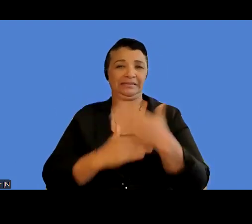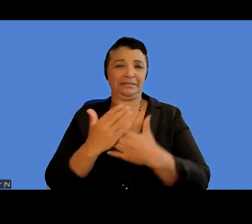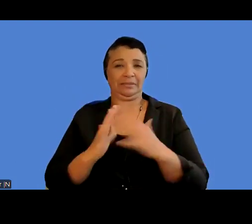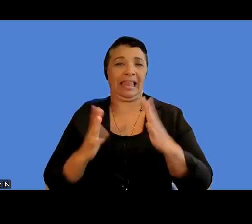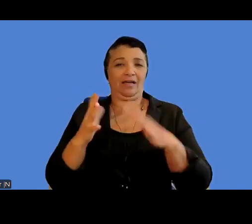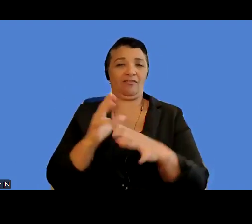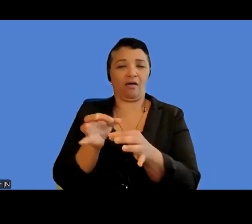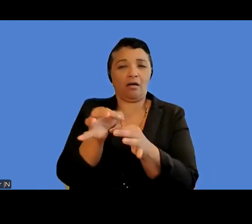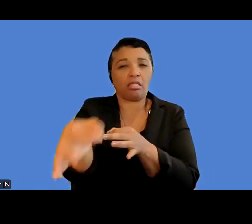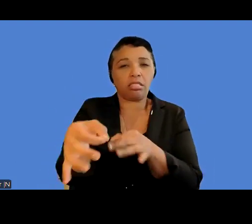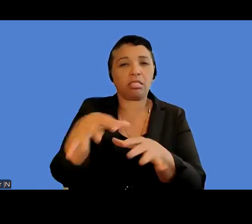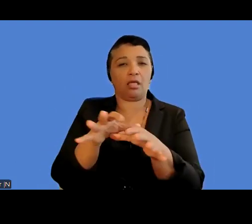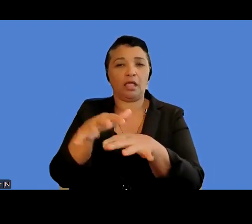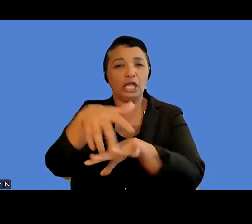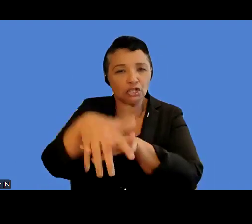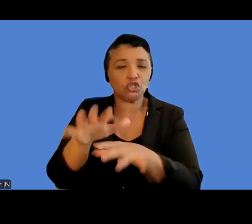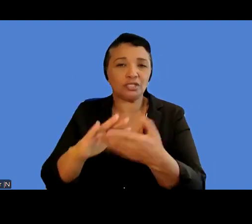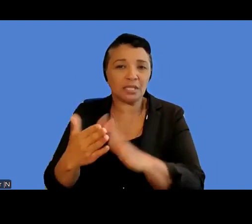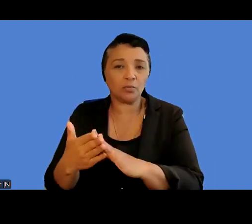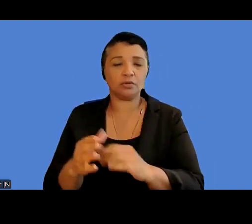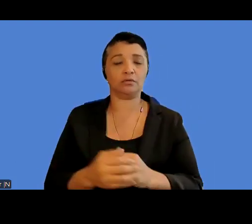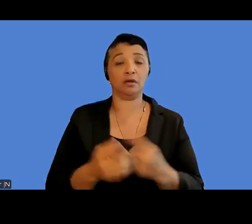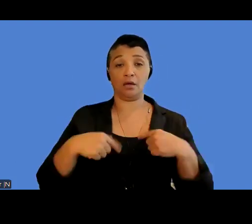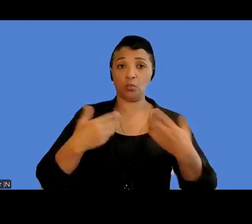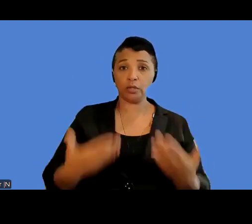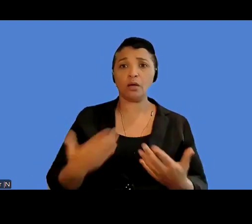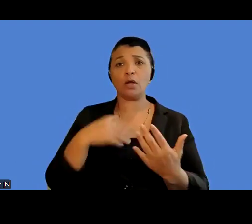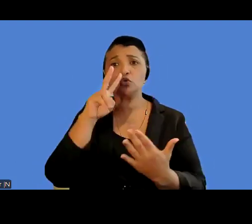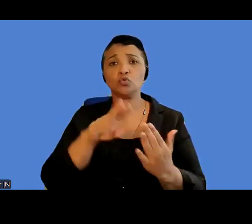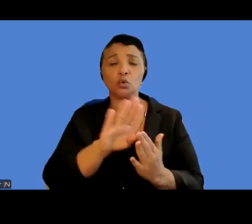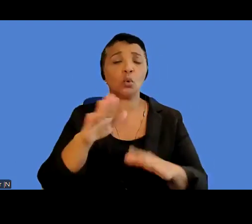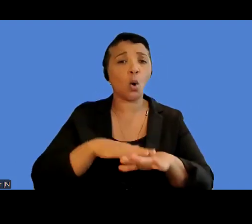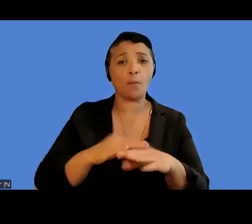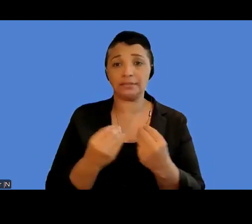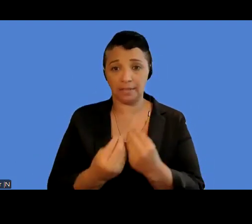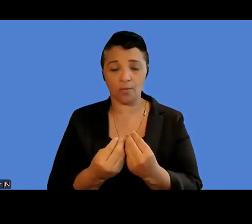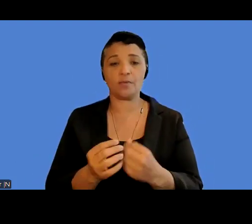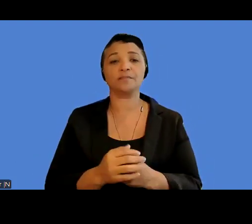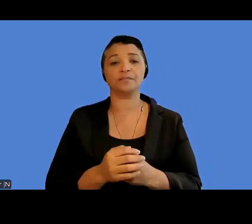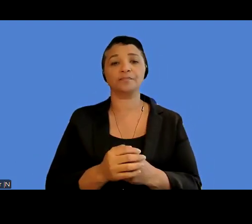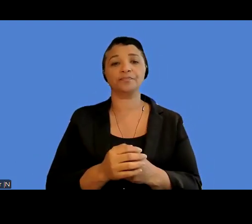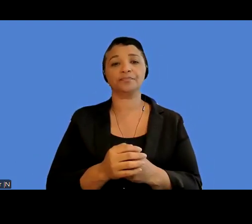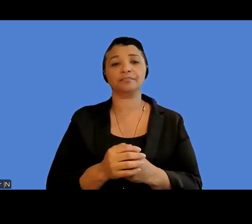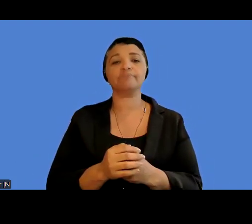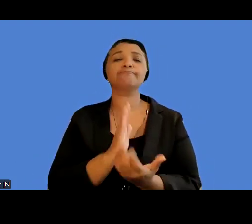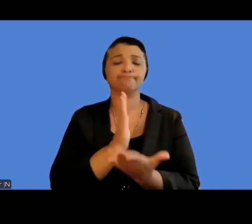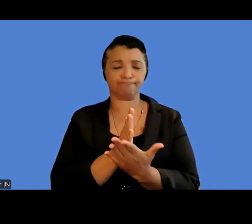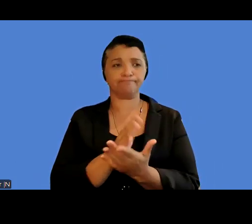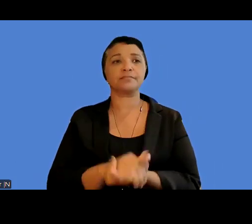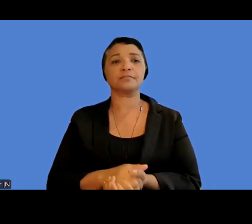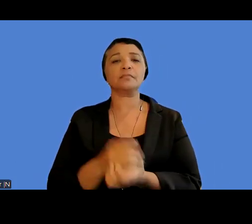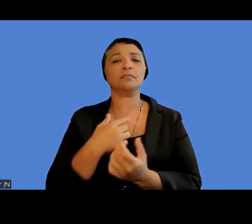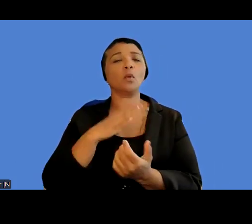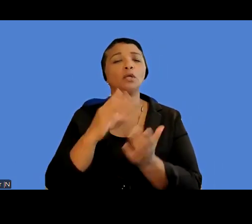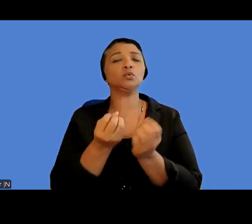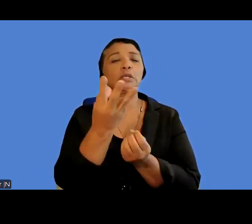are also here to listen from you, to read your comments about that. But yes, I mean, just to put an